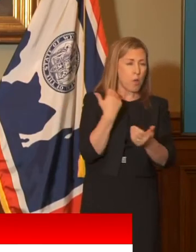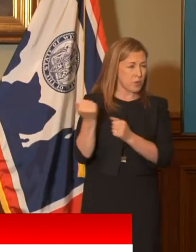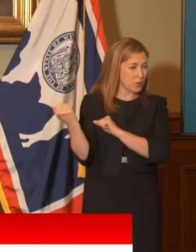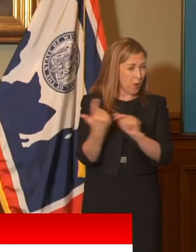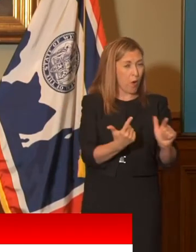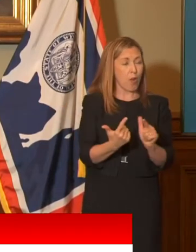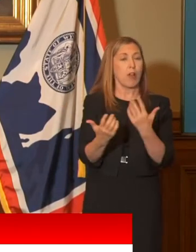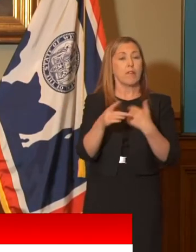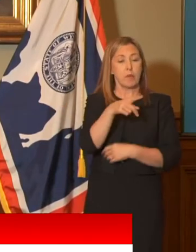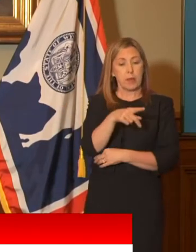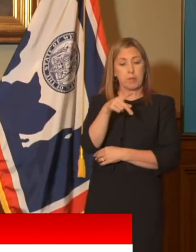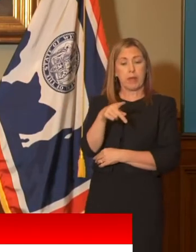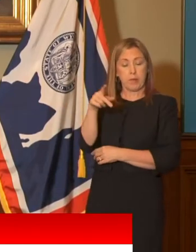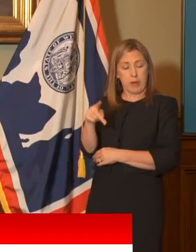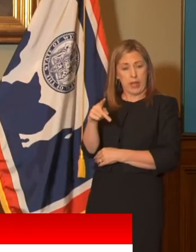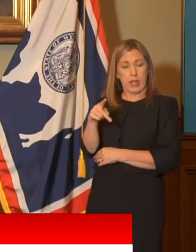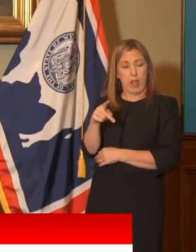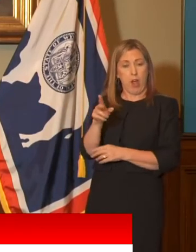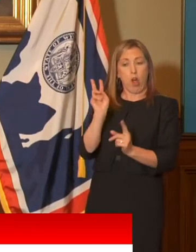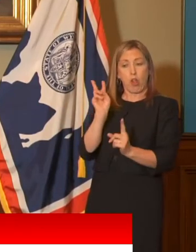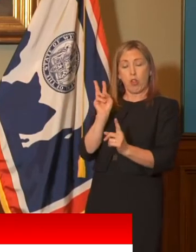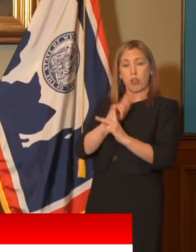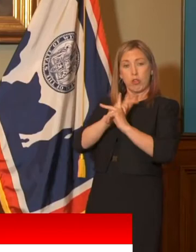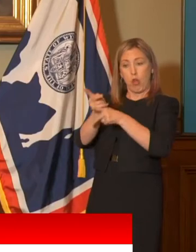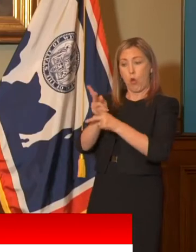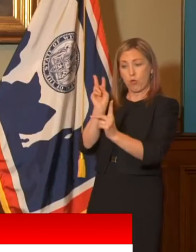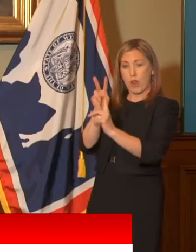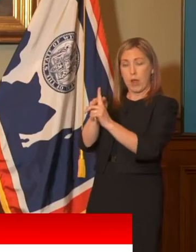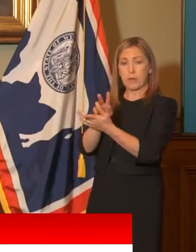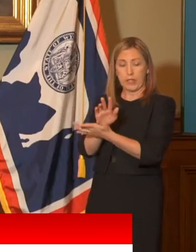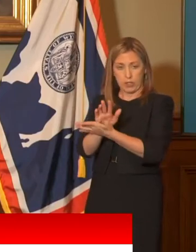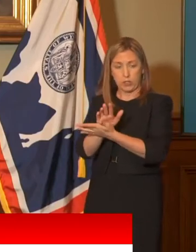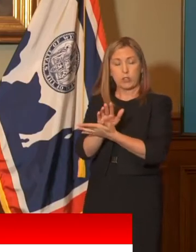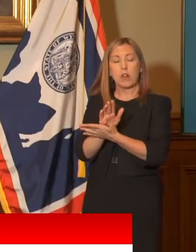applications that they've had in their pipelines. And they are